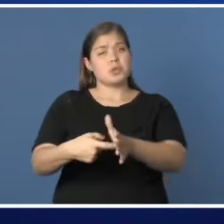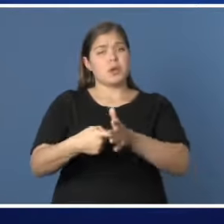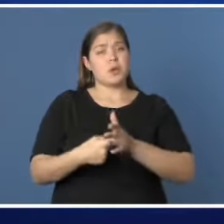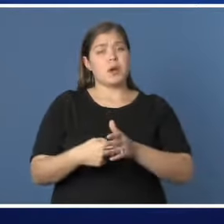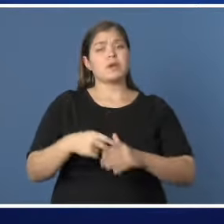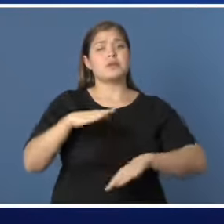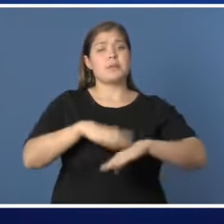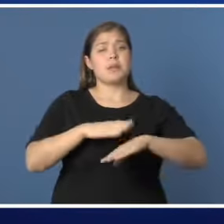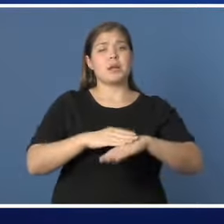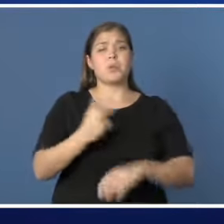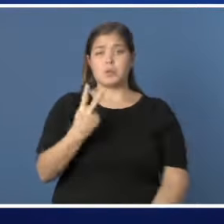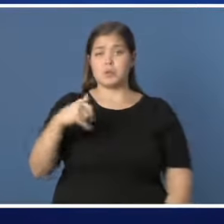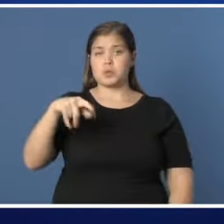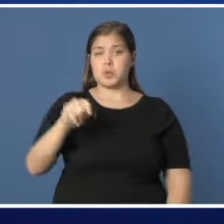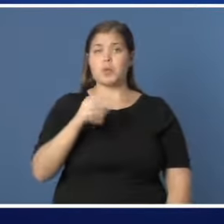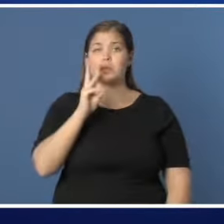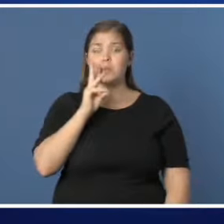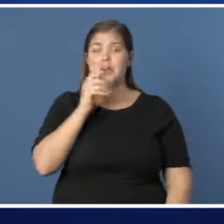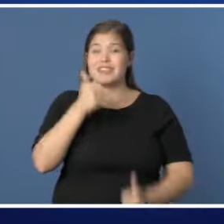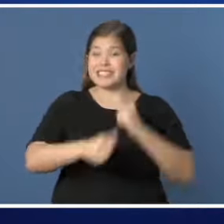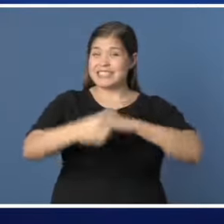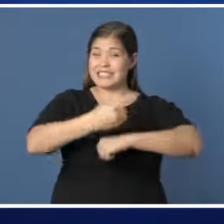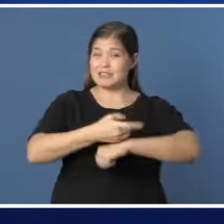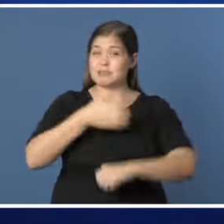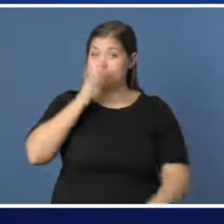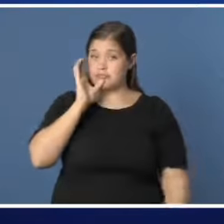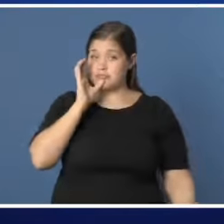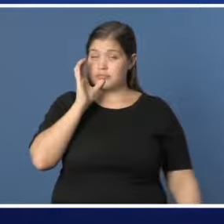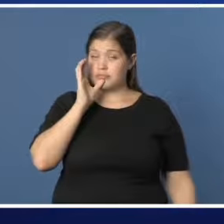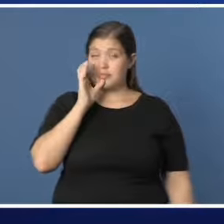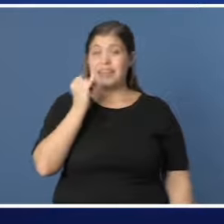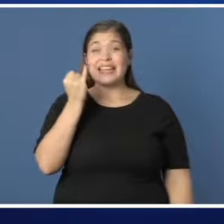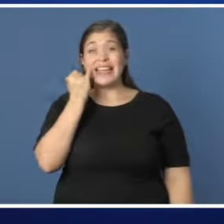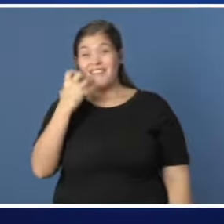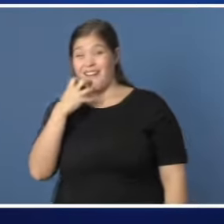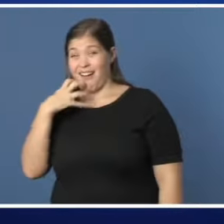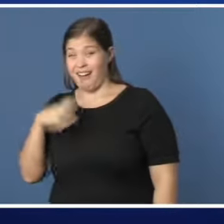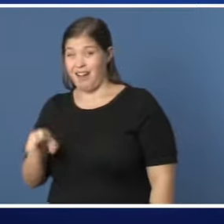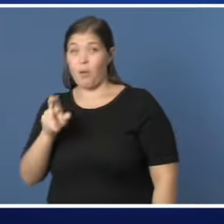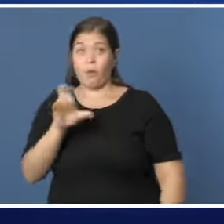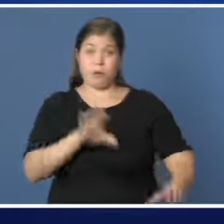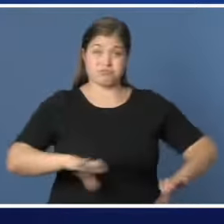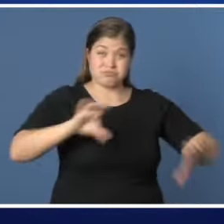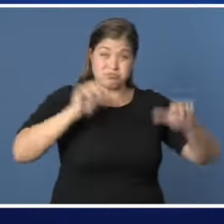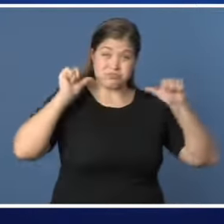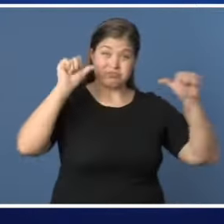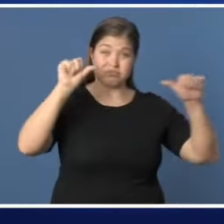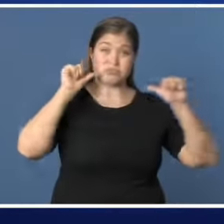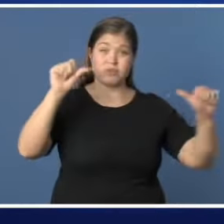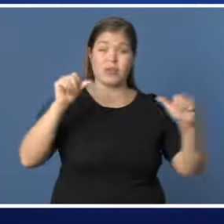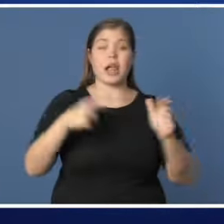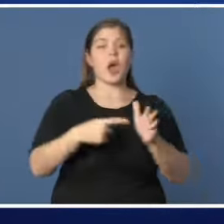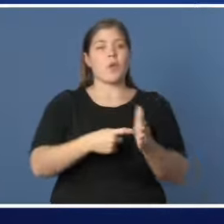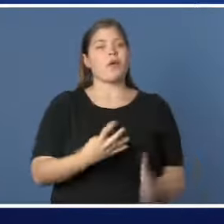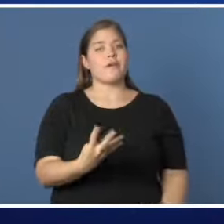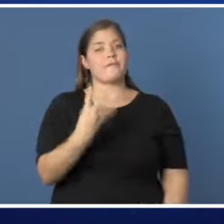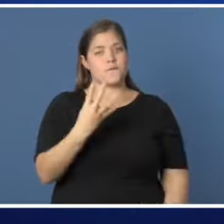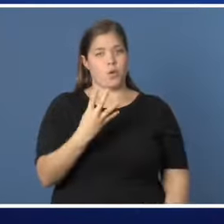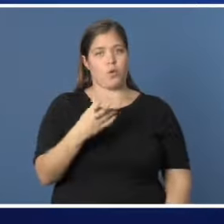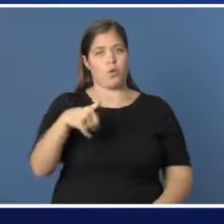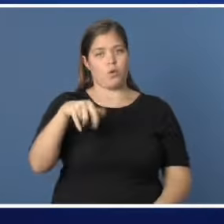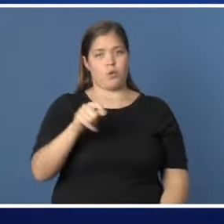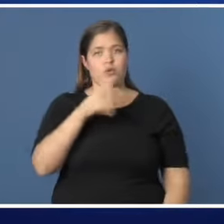A normally active person needs to drink at least 2 quarts of water each day. Hot environments and